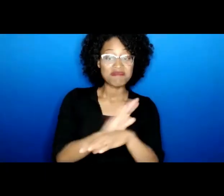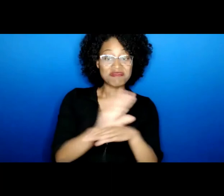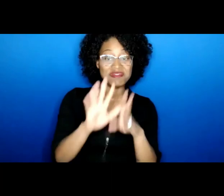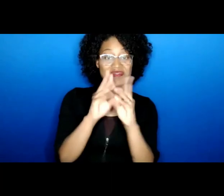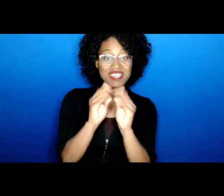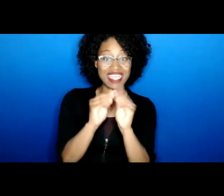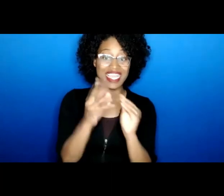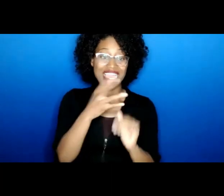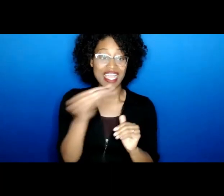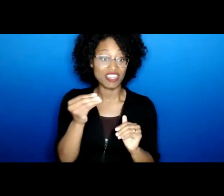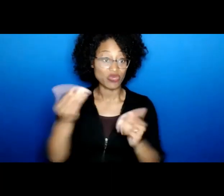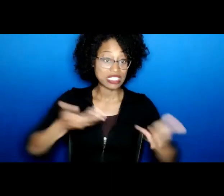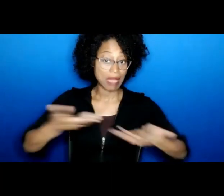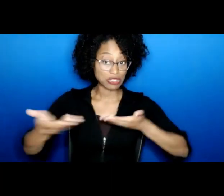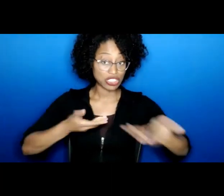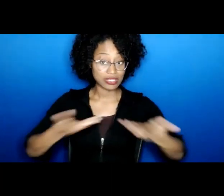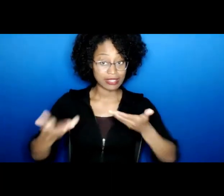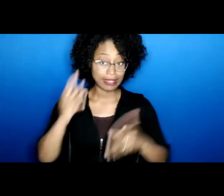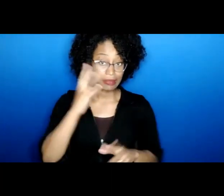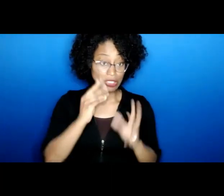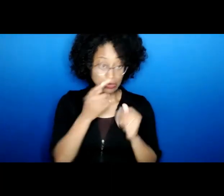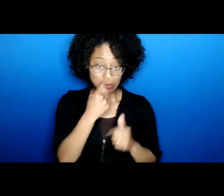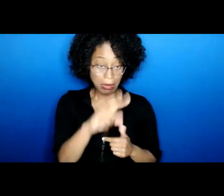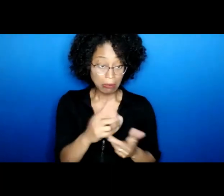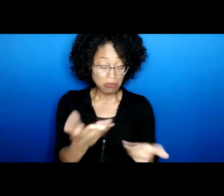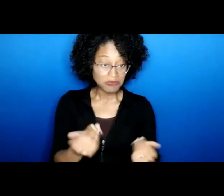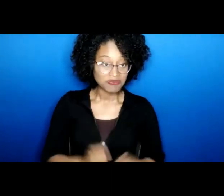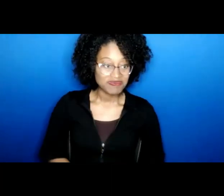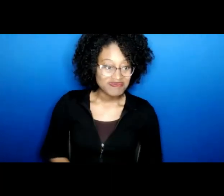essentially reception experience?